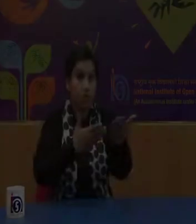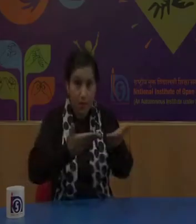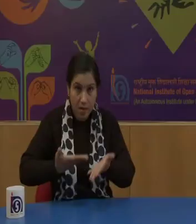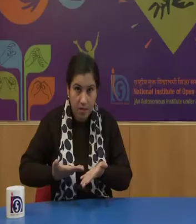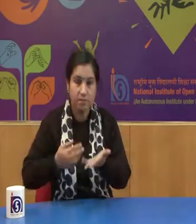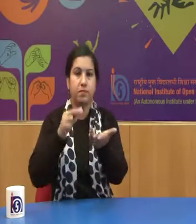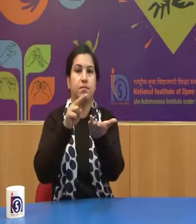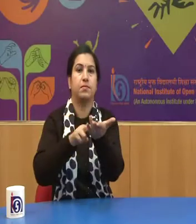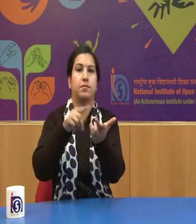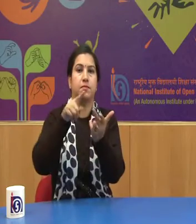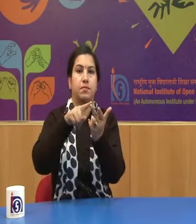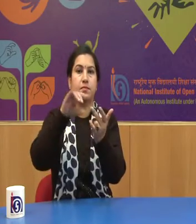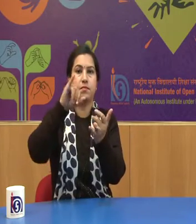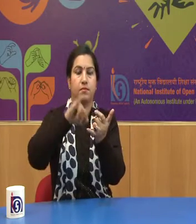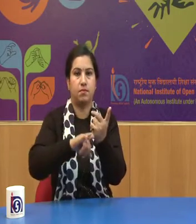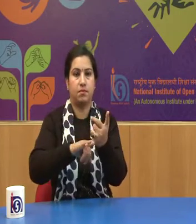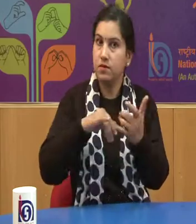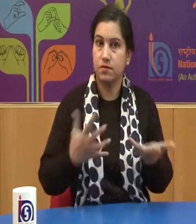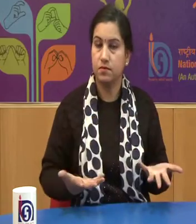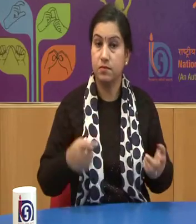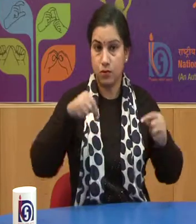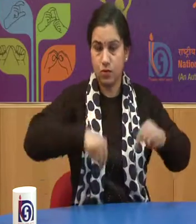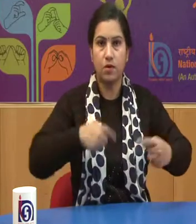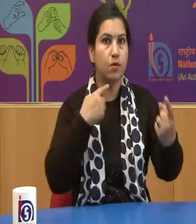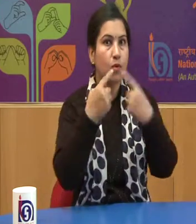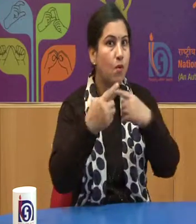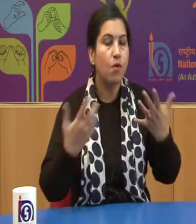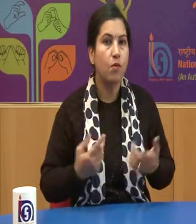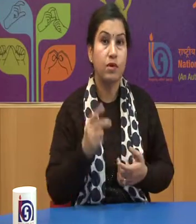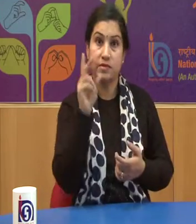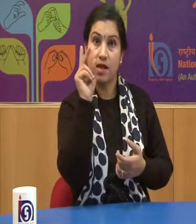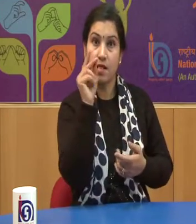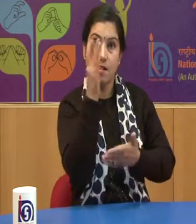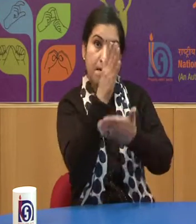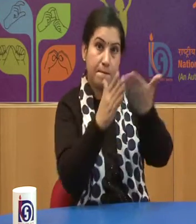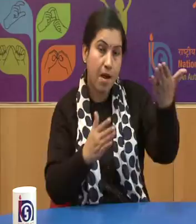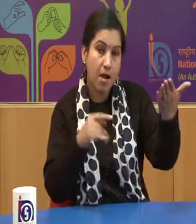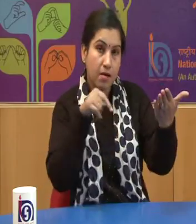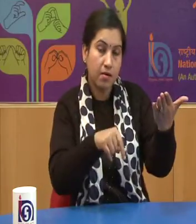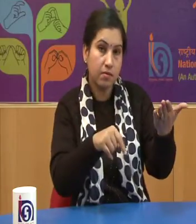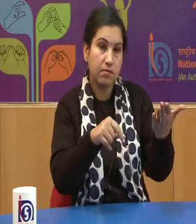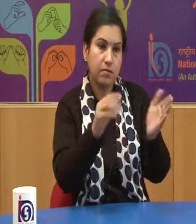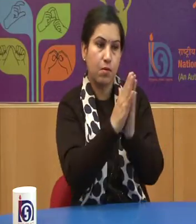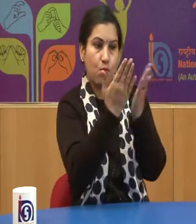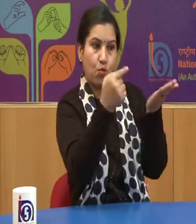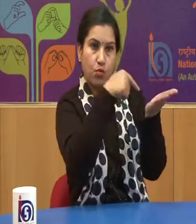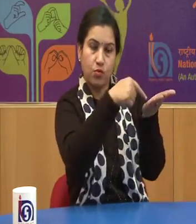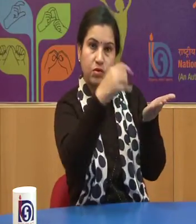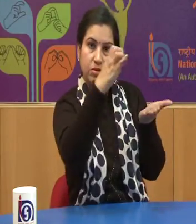Welcome to NIOS. Today we will study second part of the seventh chapter. Seventh